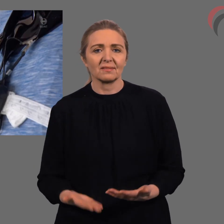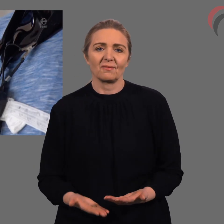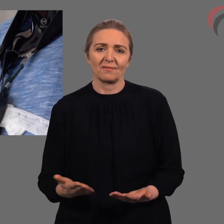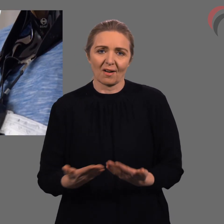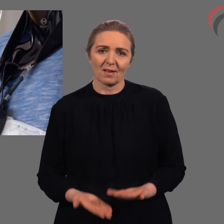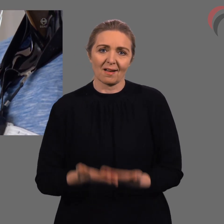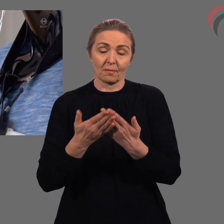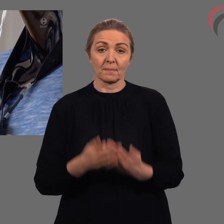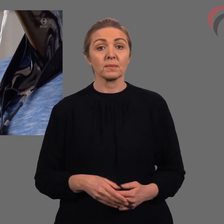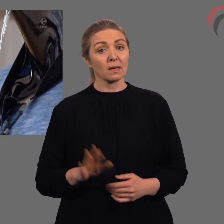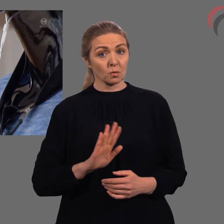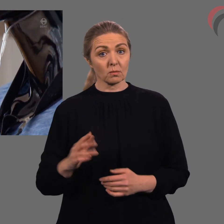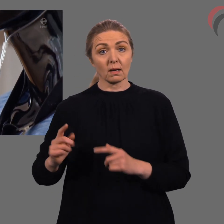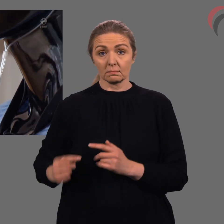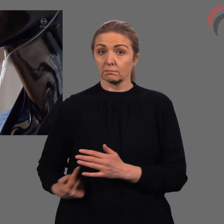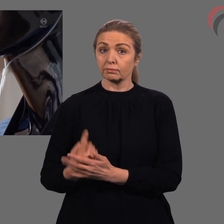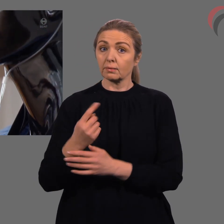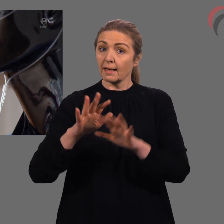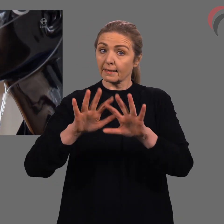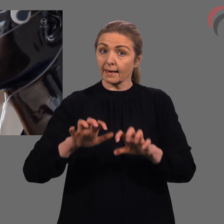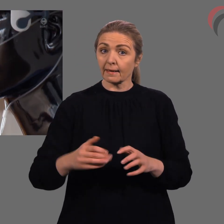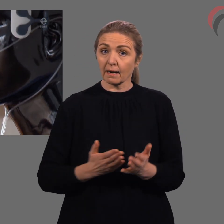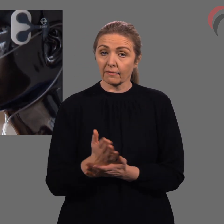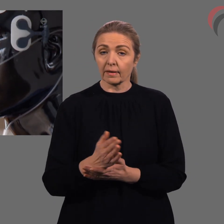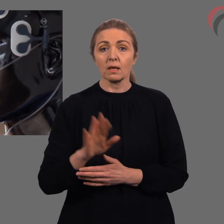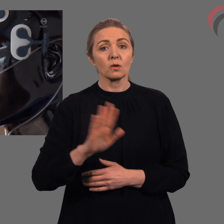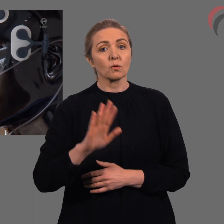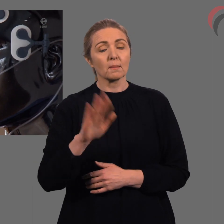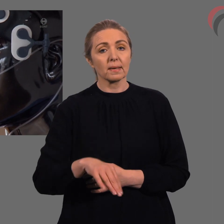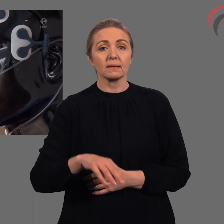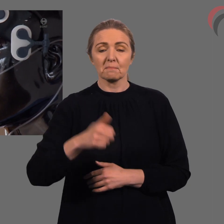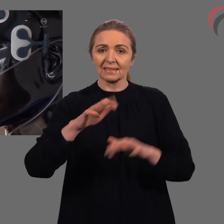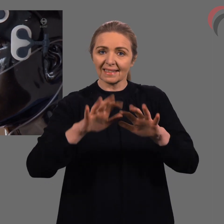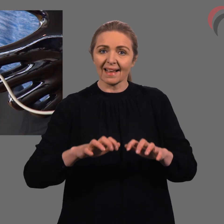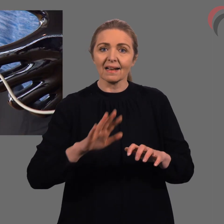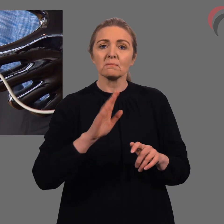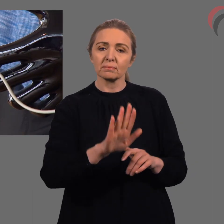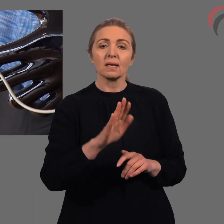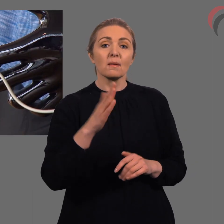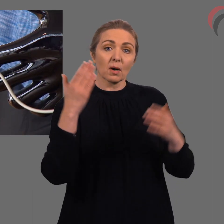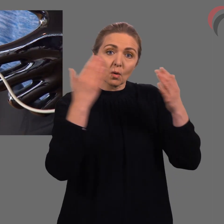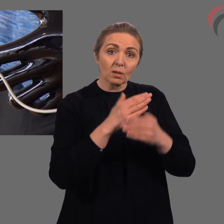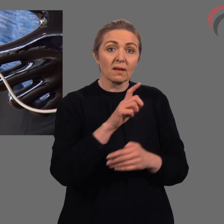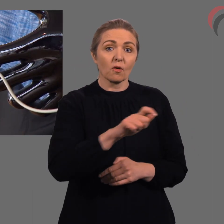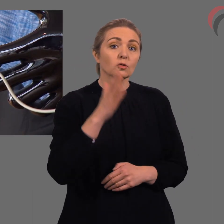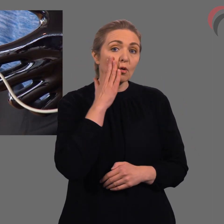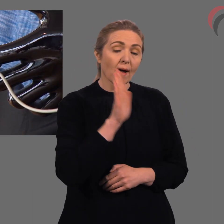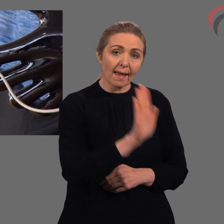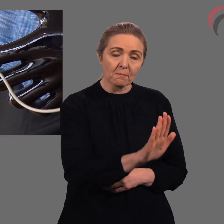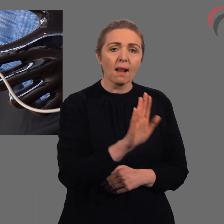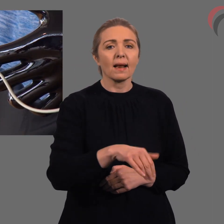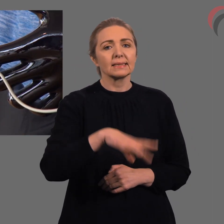laga. Greiningaraðferðum hefur farið fram og nú fer stór hluti þeirra fram yfir nótt á heimilum fólks sem sefur með